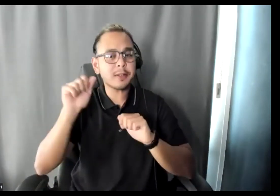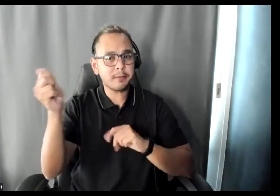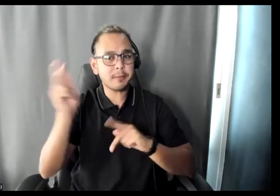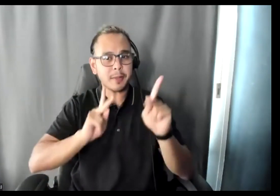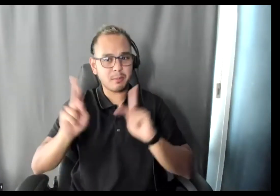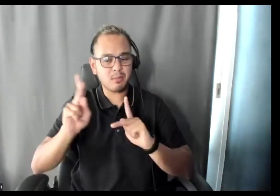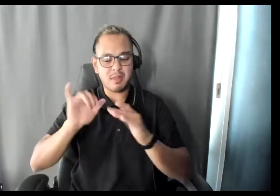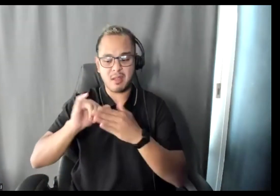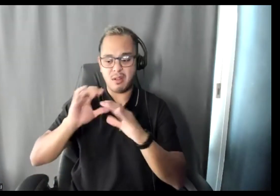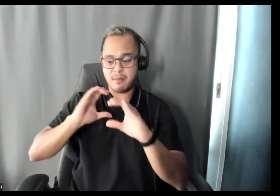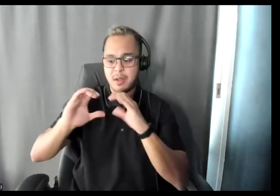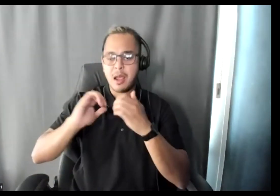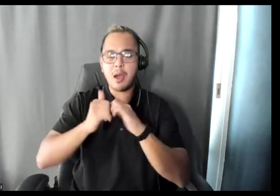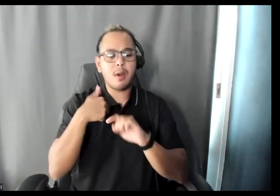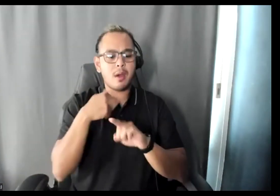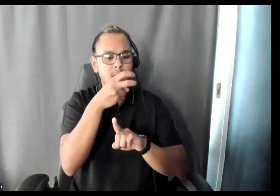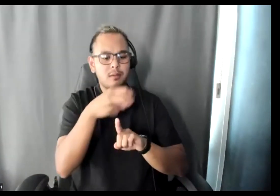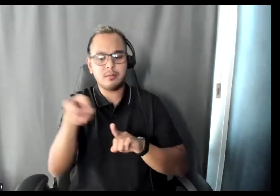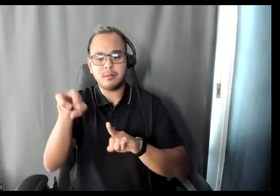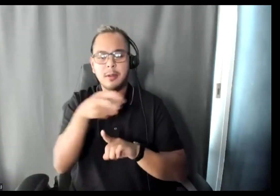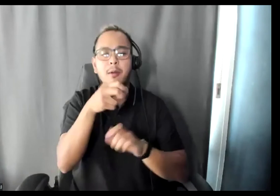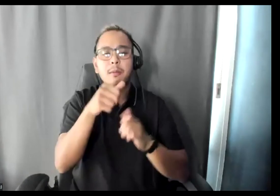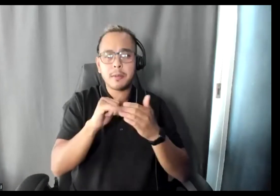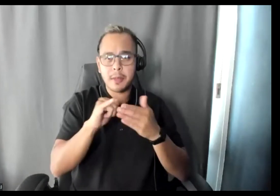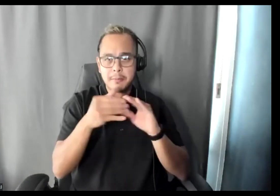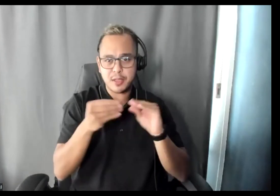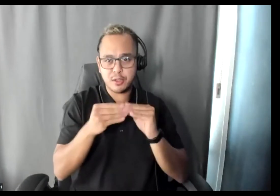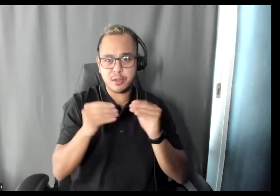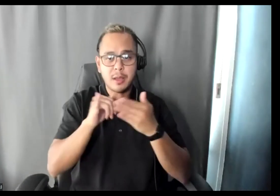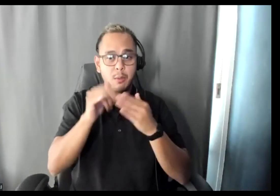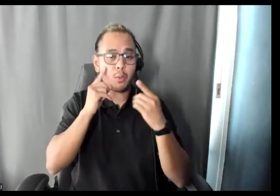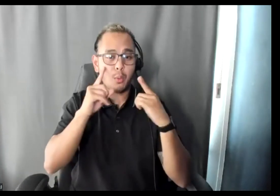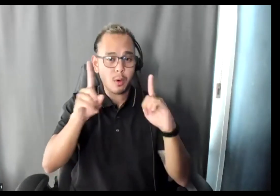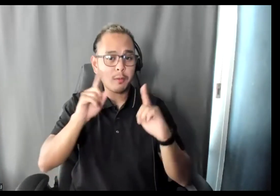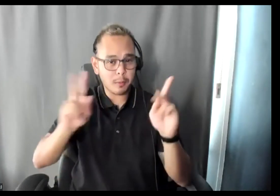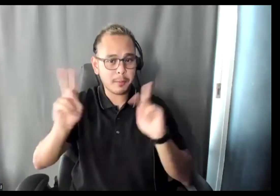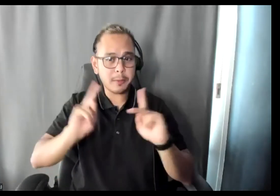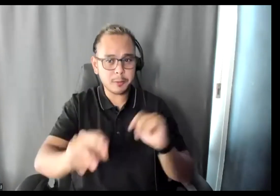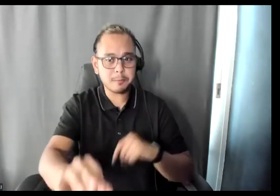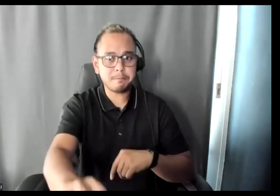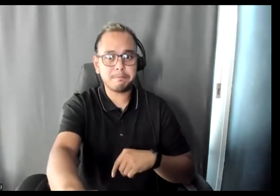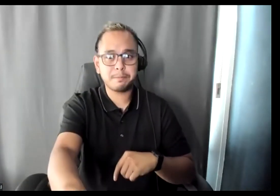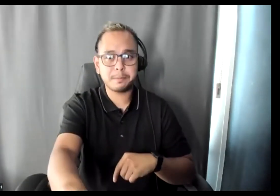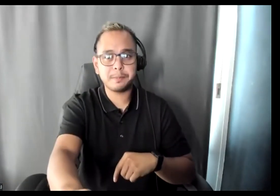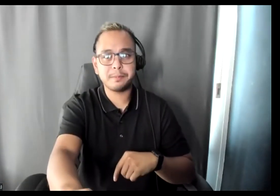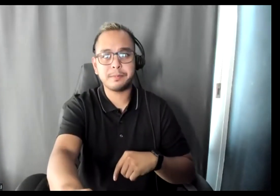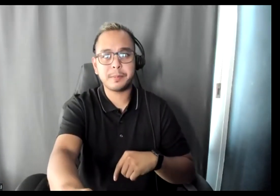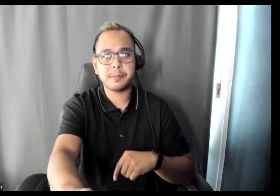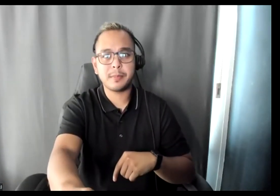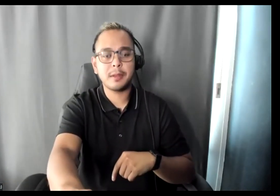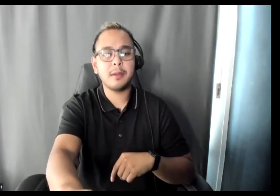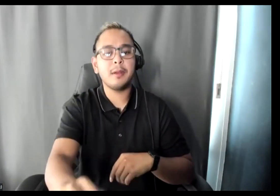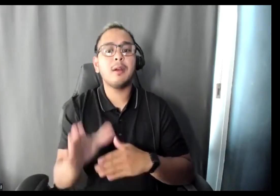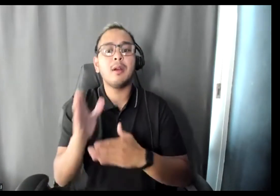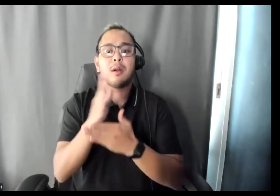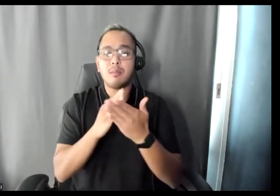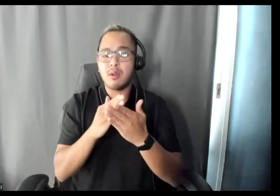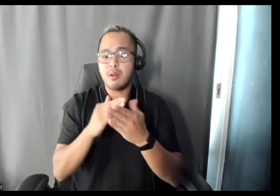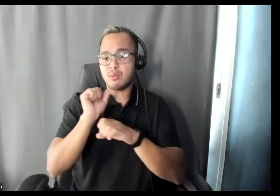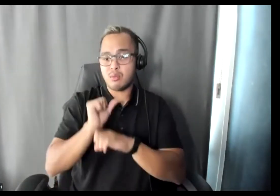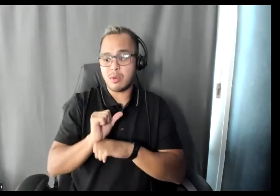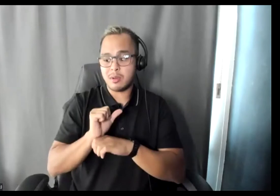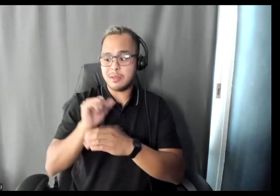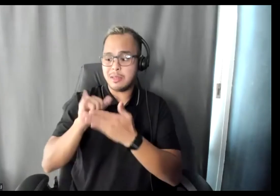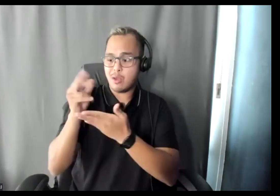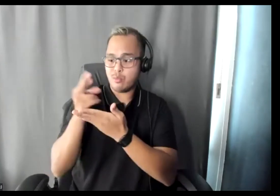toggle between those messages that are going to work for folks? And so I think part of the work is taking the resources and really thinking